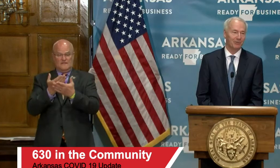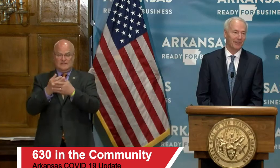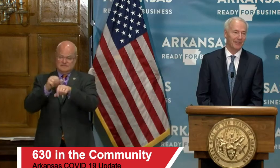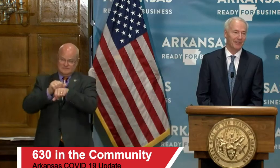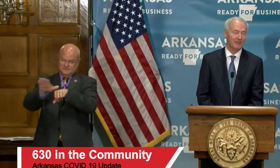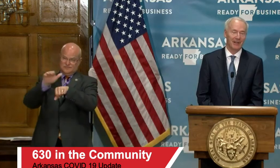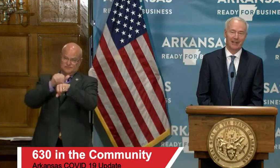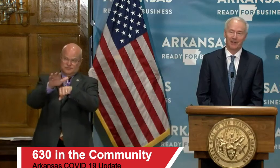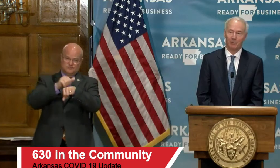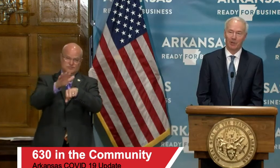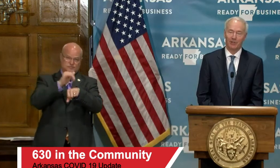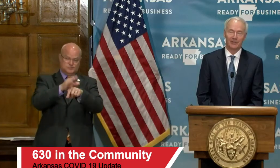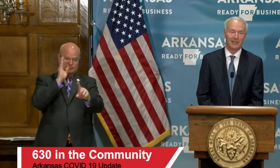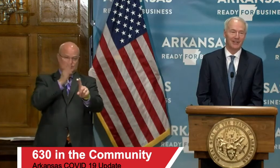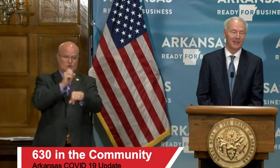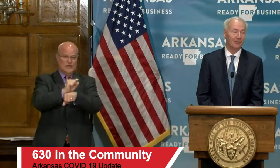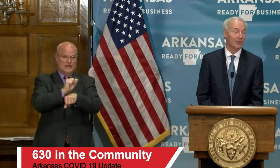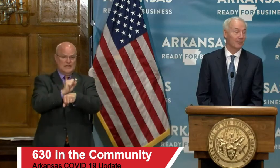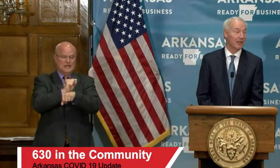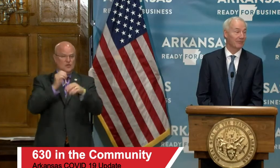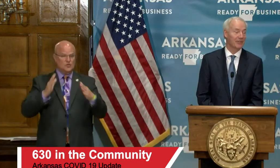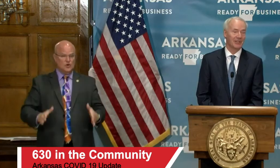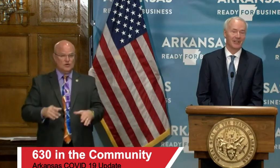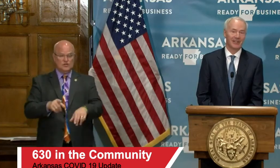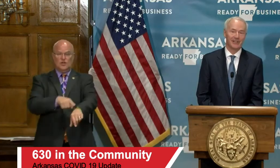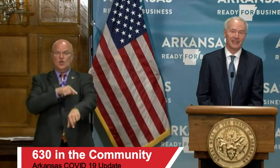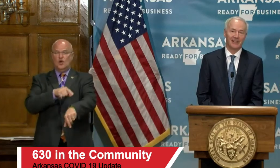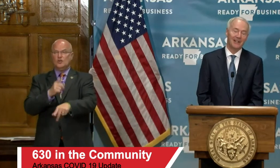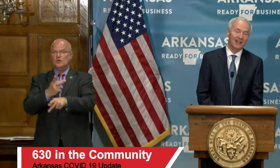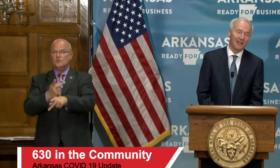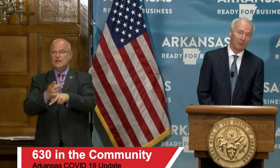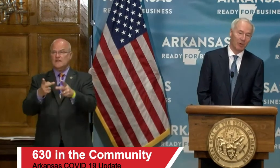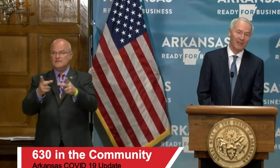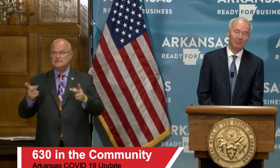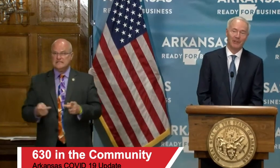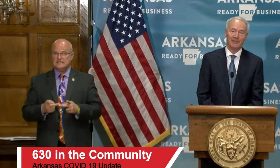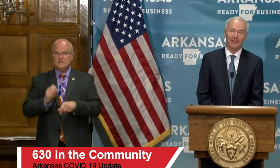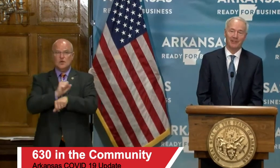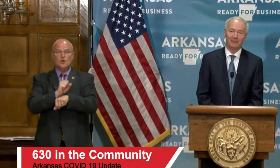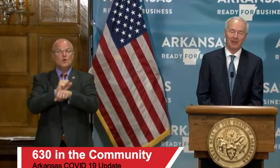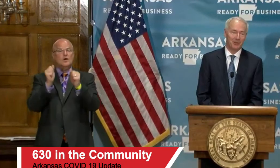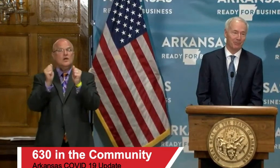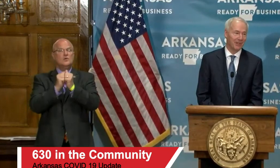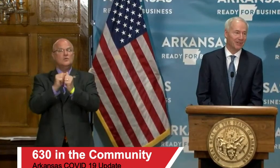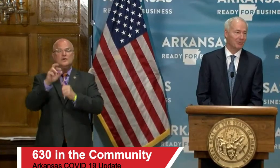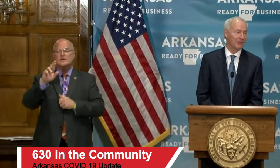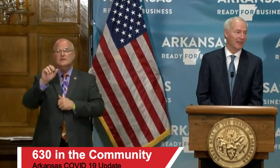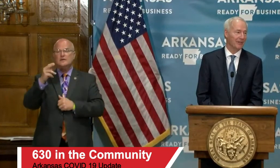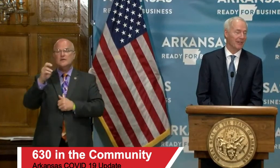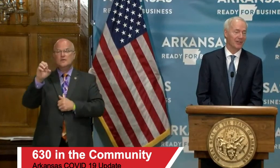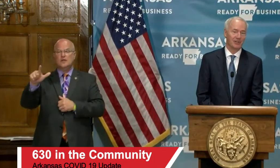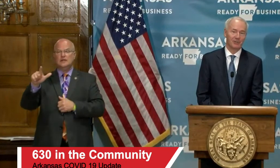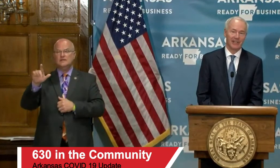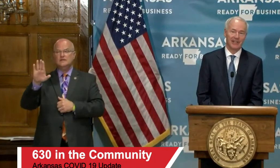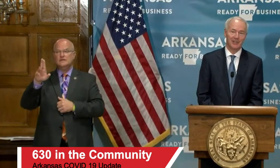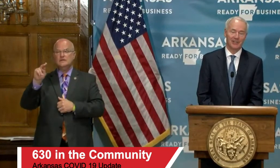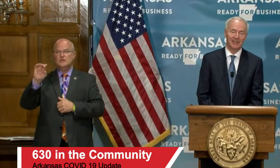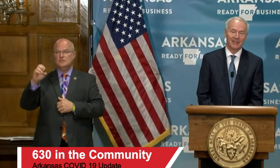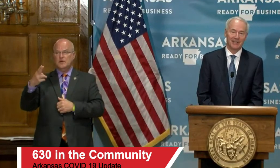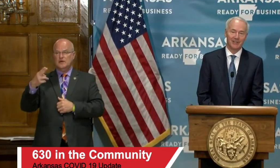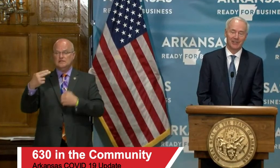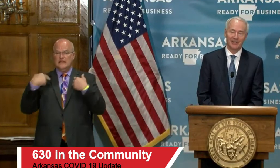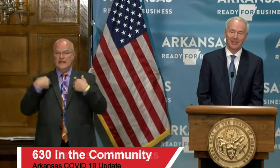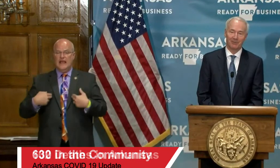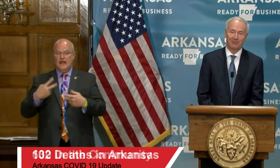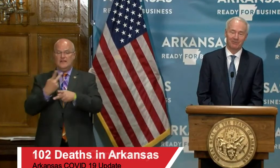out to the direct care workers in our long-term care facilities, working with Rachel Bunch with the Healthcare